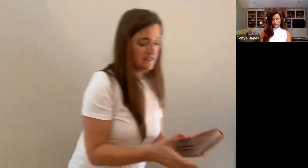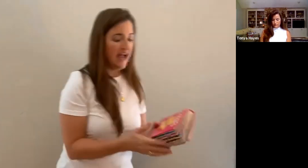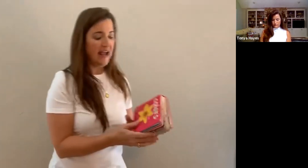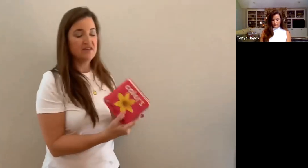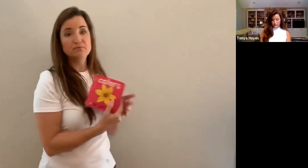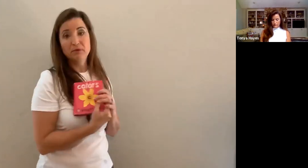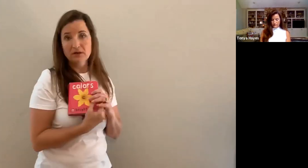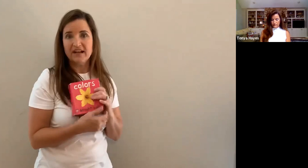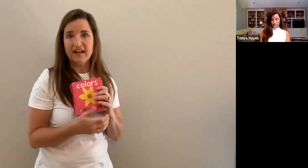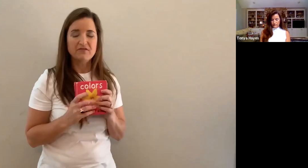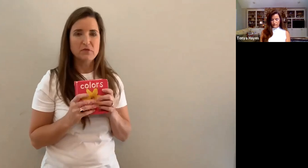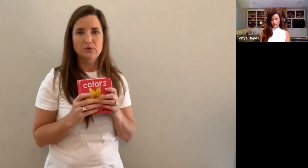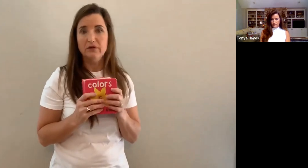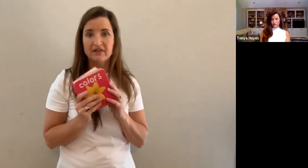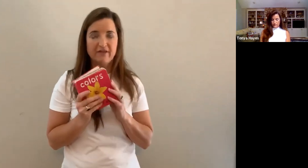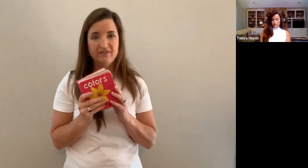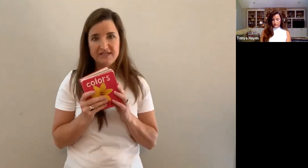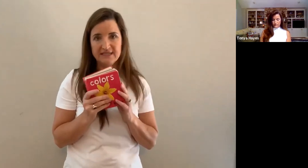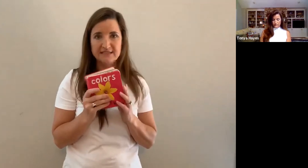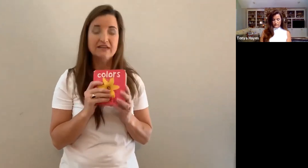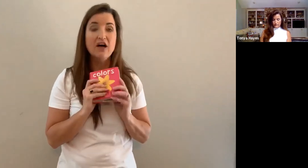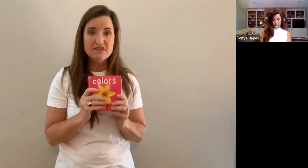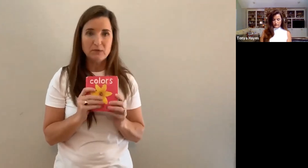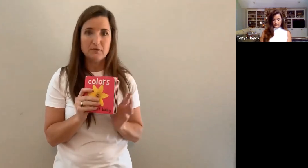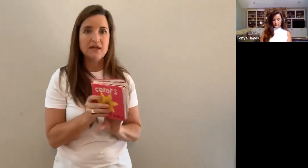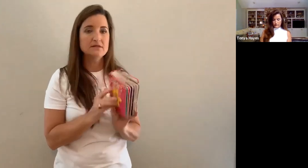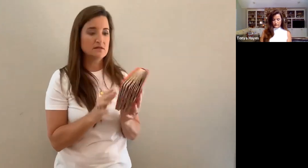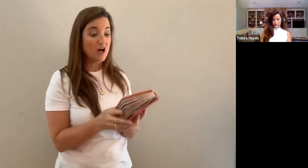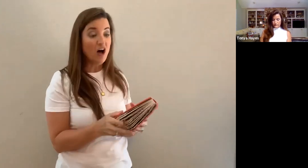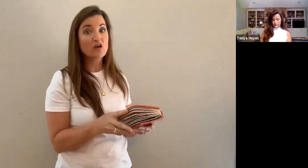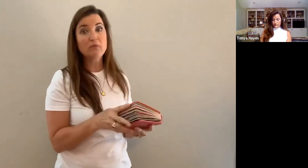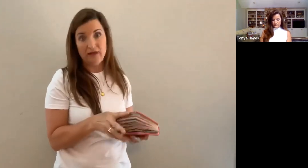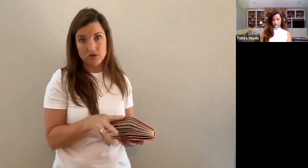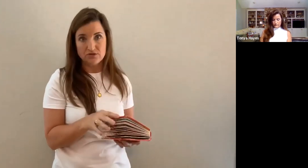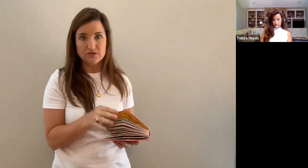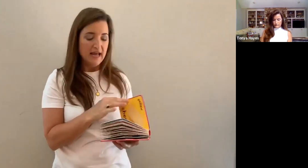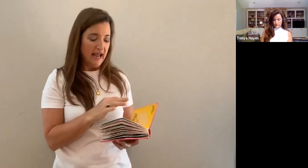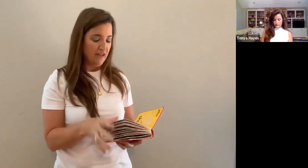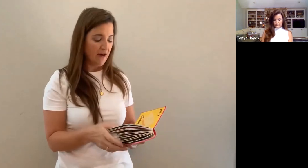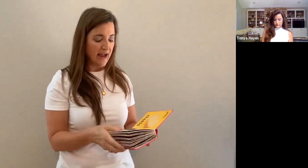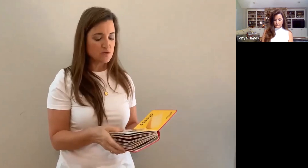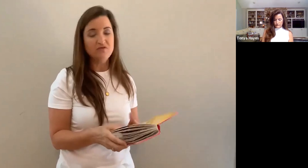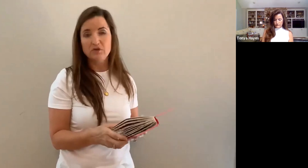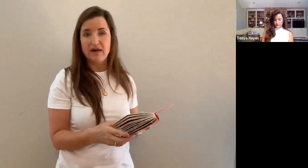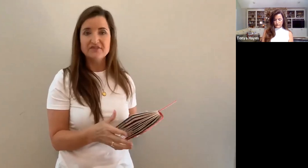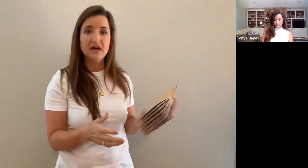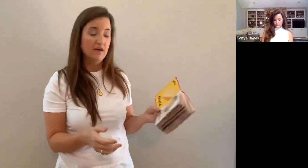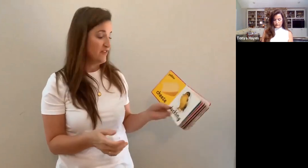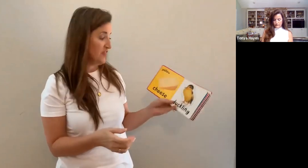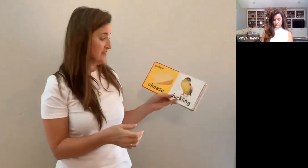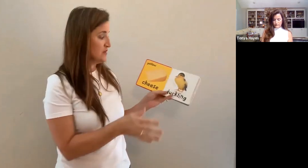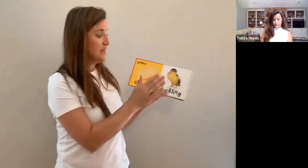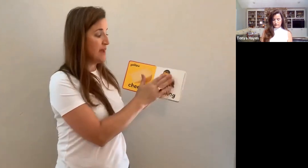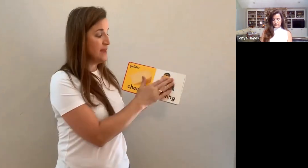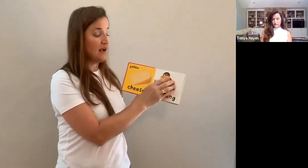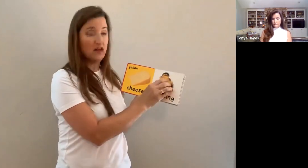to do is I have this book that I got from Goodwill for like 50 cents. And I love this book because it's color pictures and they're actual photographs of